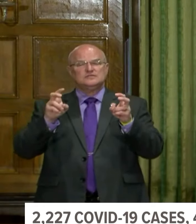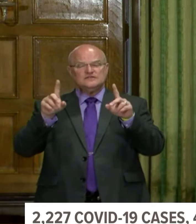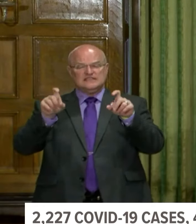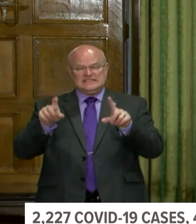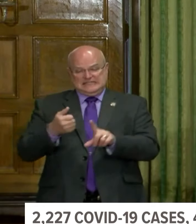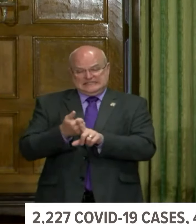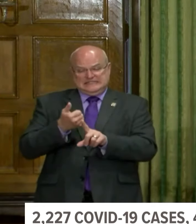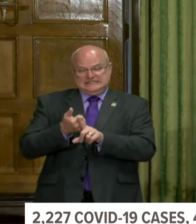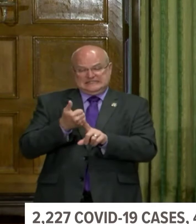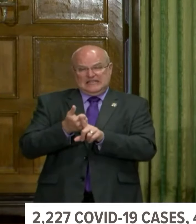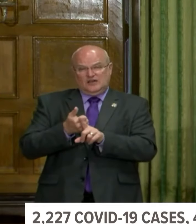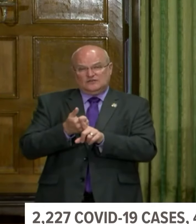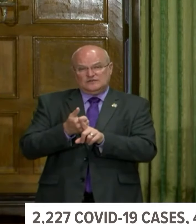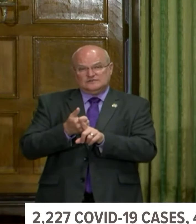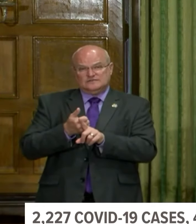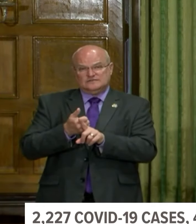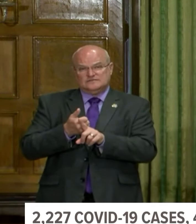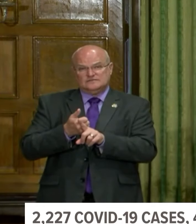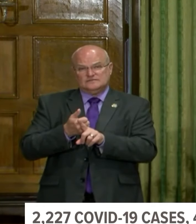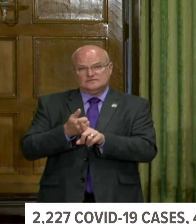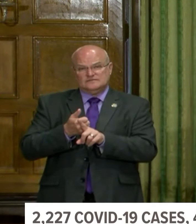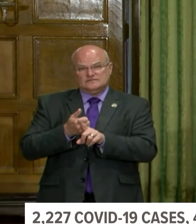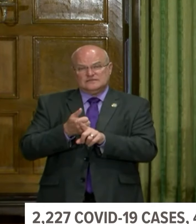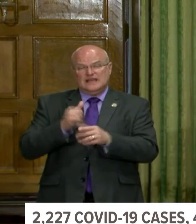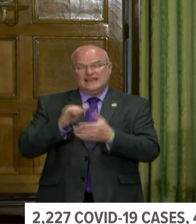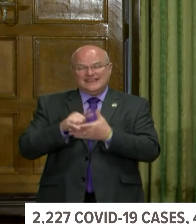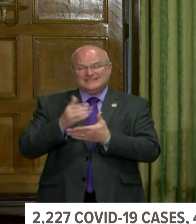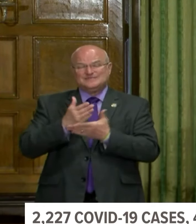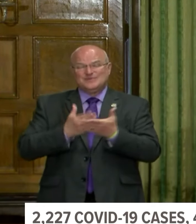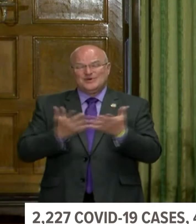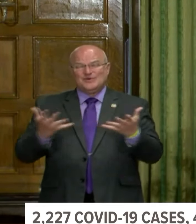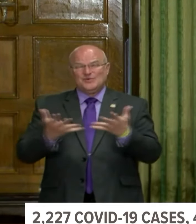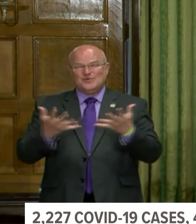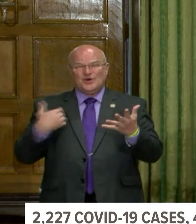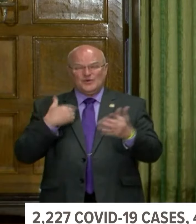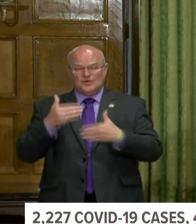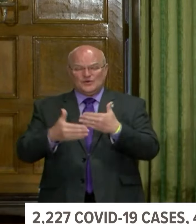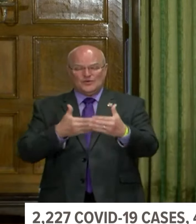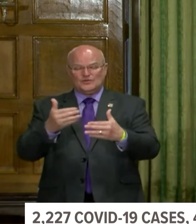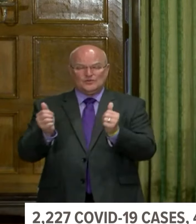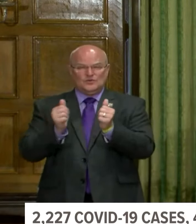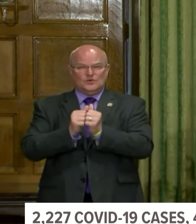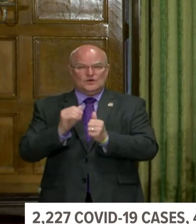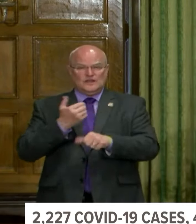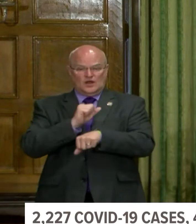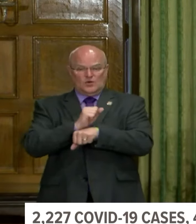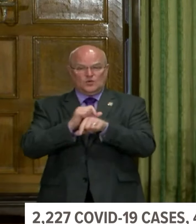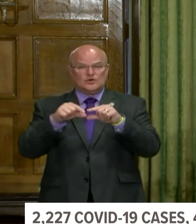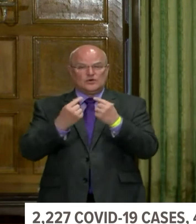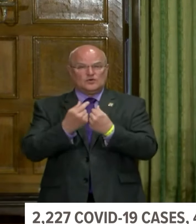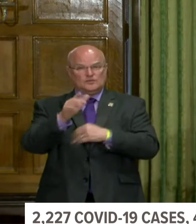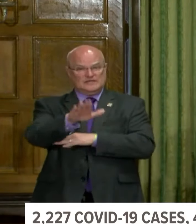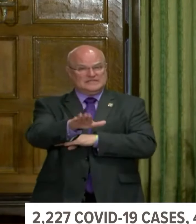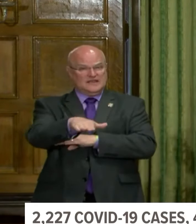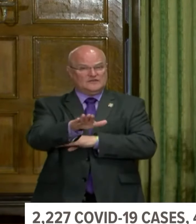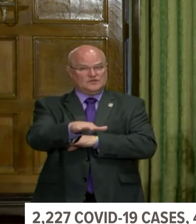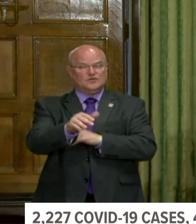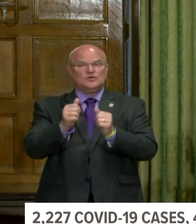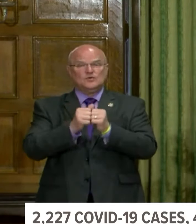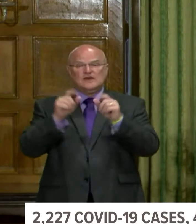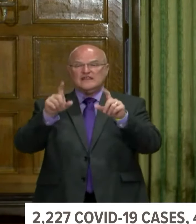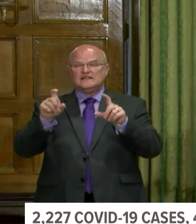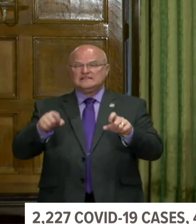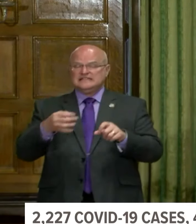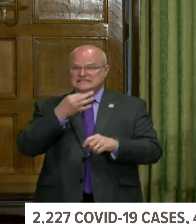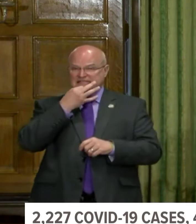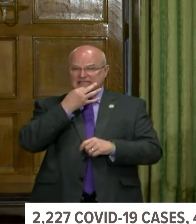testing itself, that's part of what we're going to go through with our working group this afternoon with our